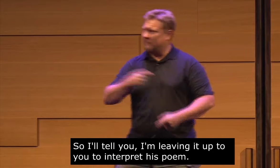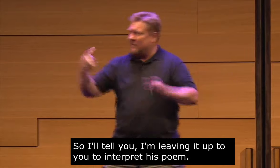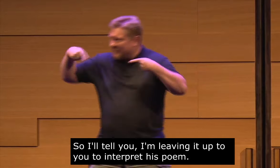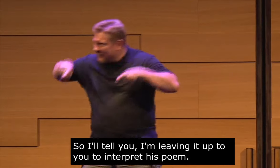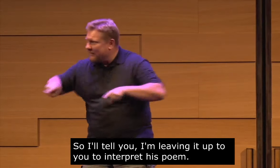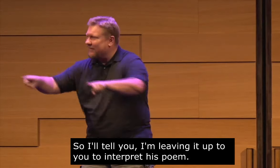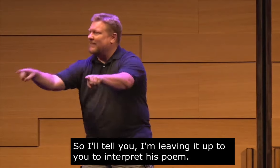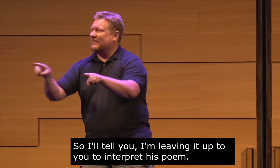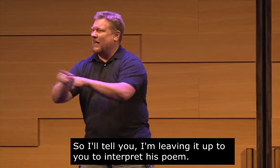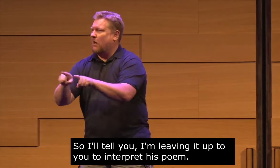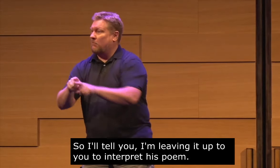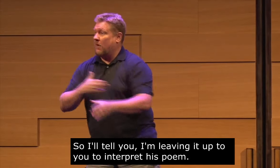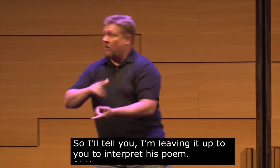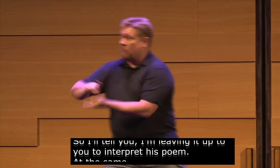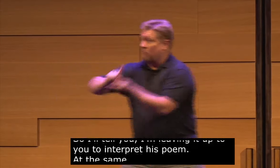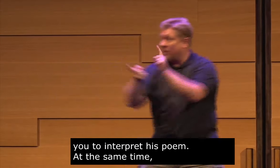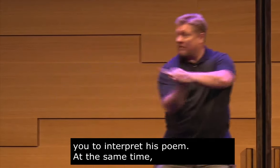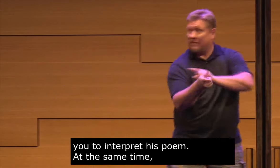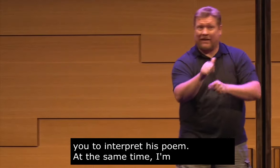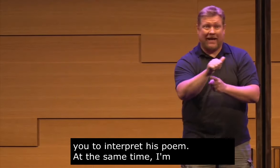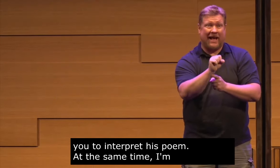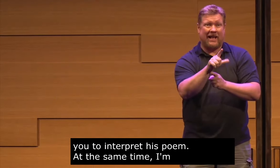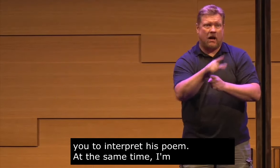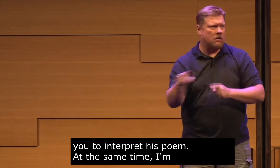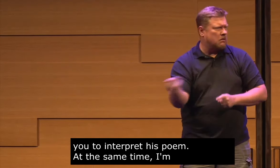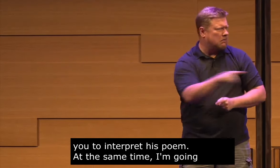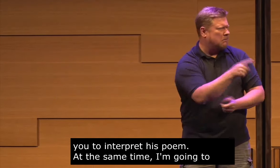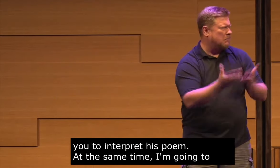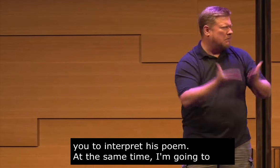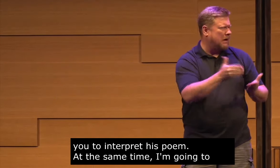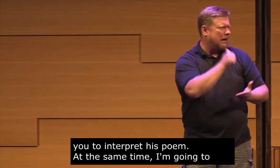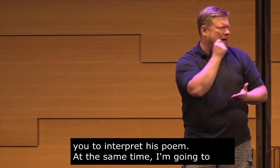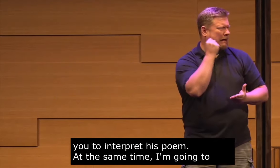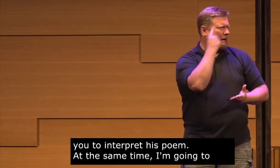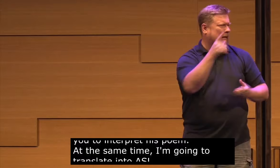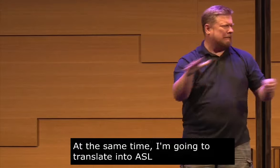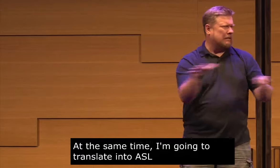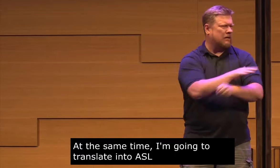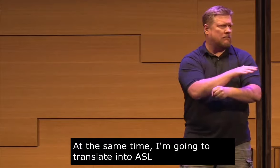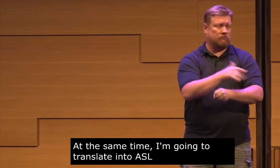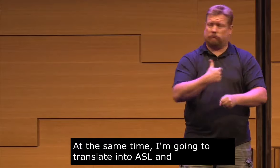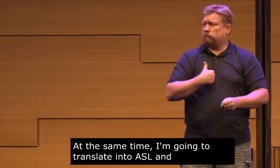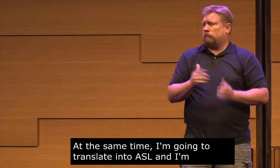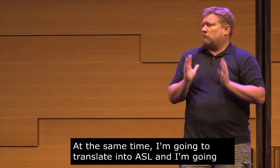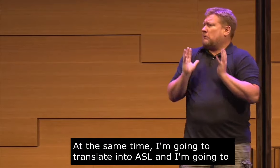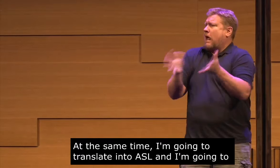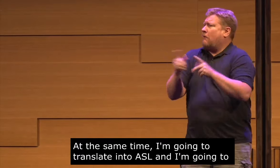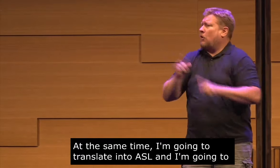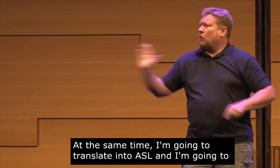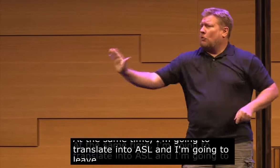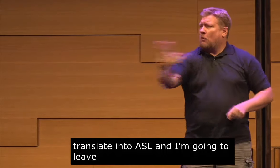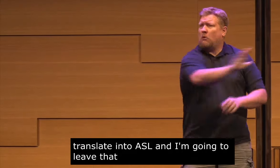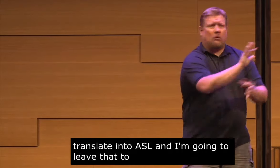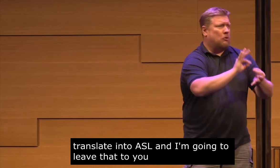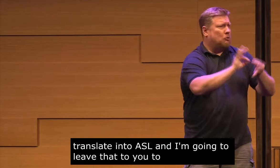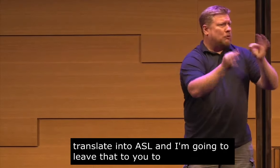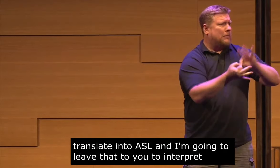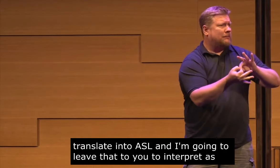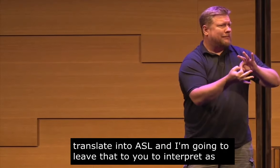poem." At the same time, I'm going to translate into ASL, and I'm going to leave that to you